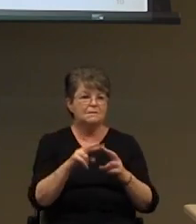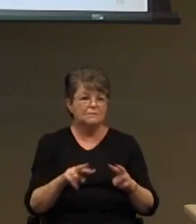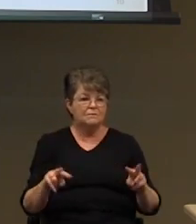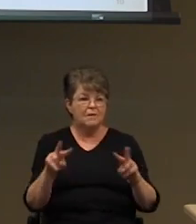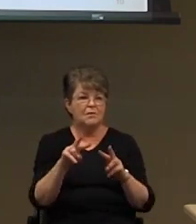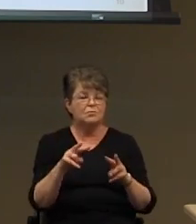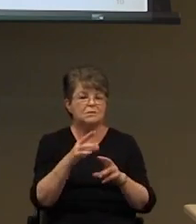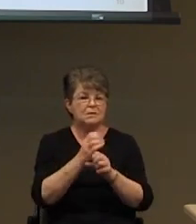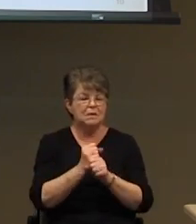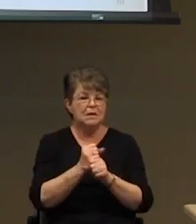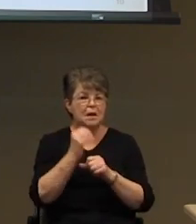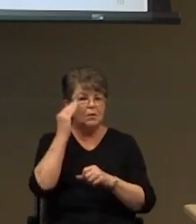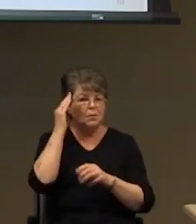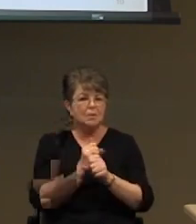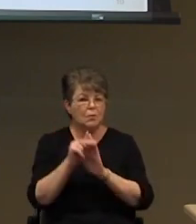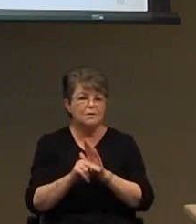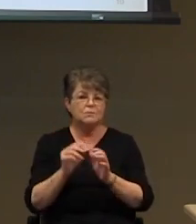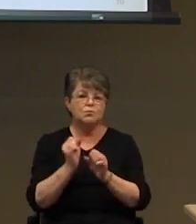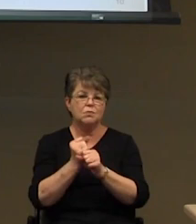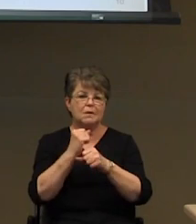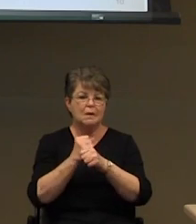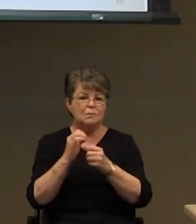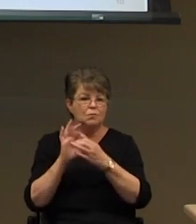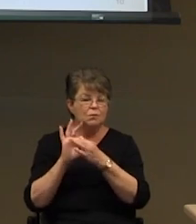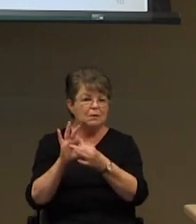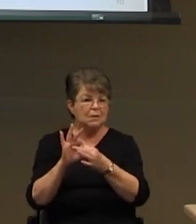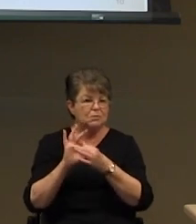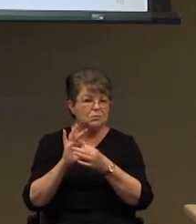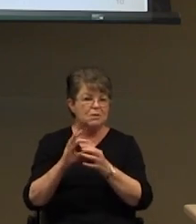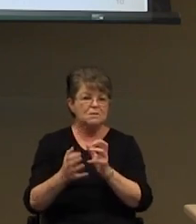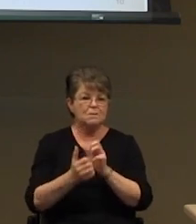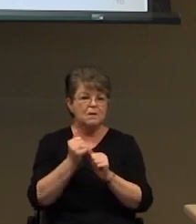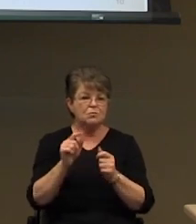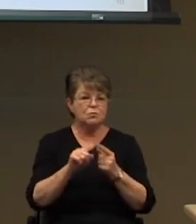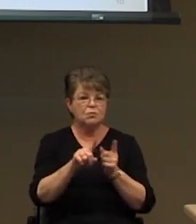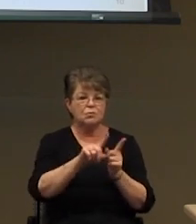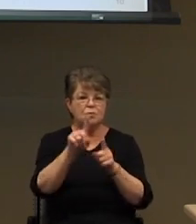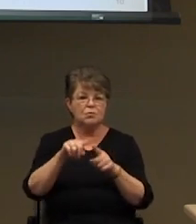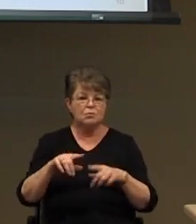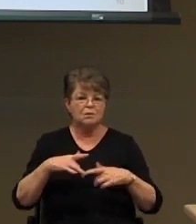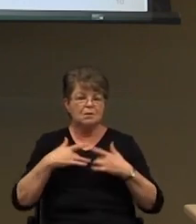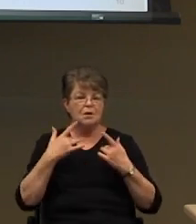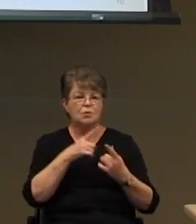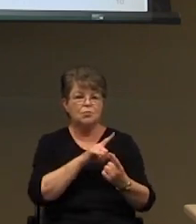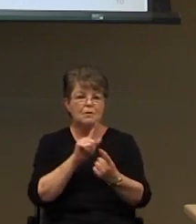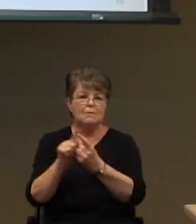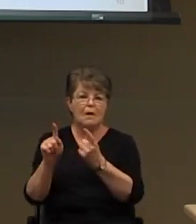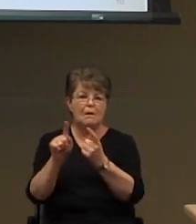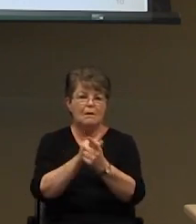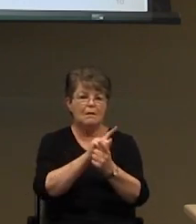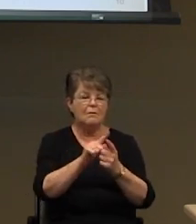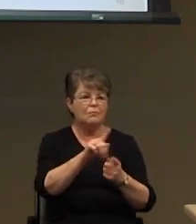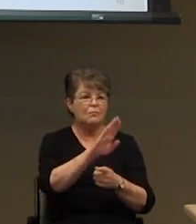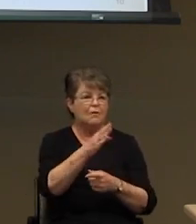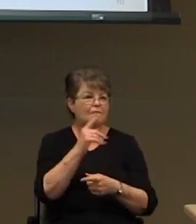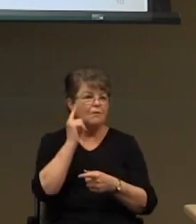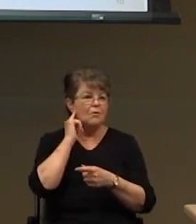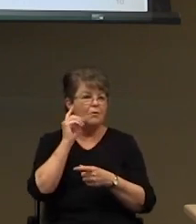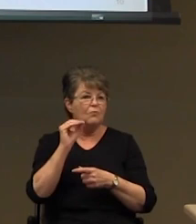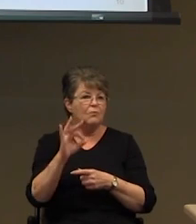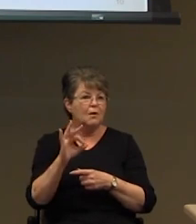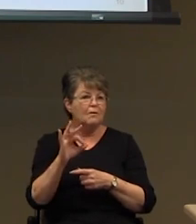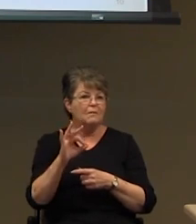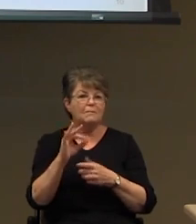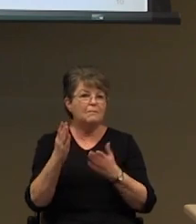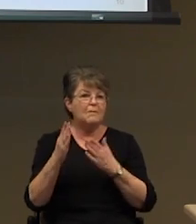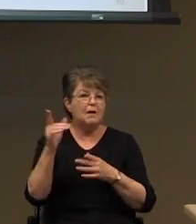awareness, it's creating relationships, particularly when you go to these events and you meet site selectors that may or may not have heard of Danville Boyle